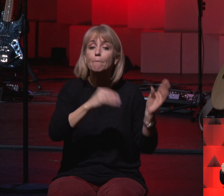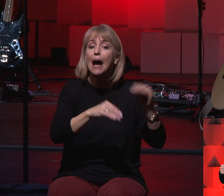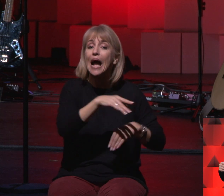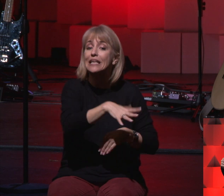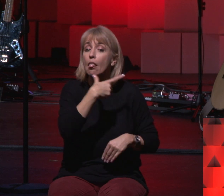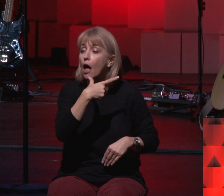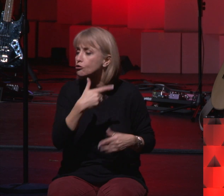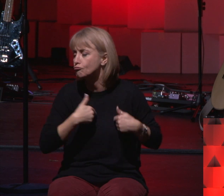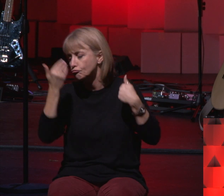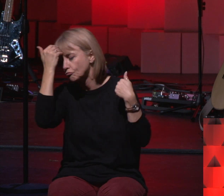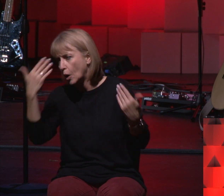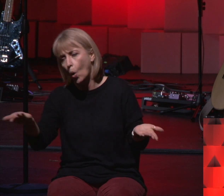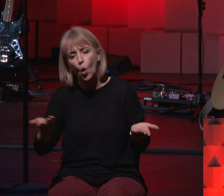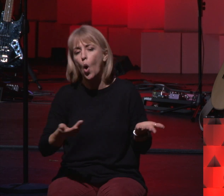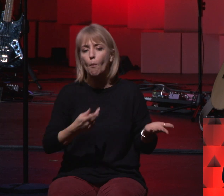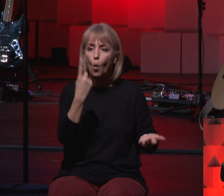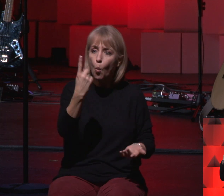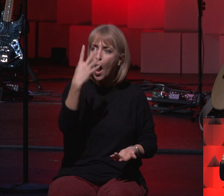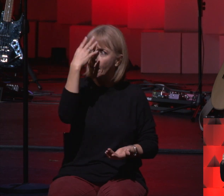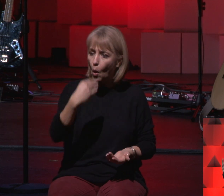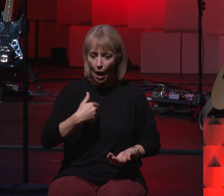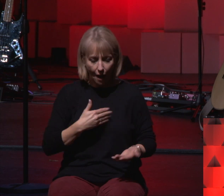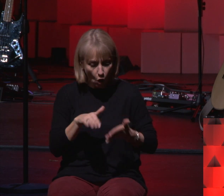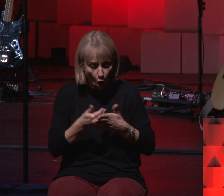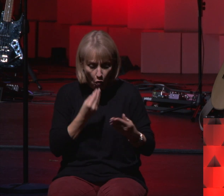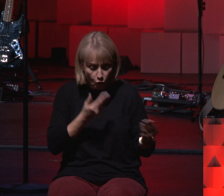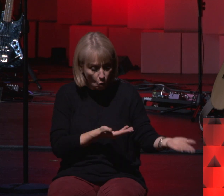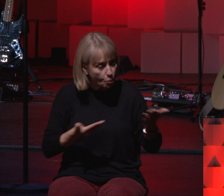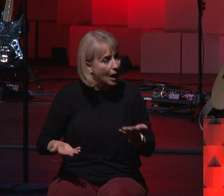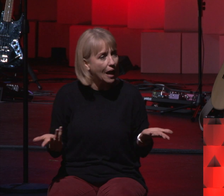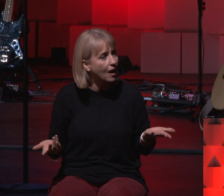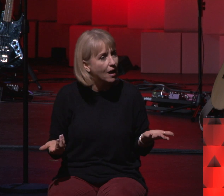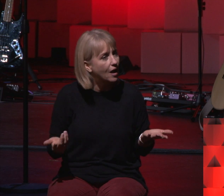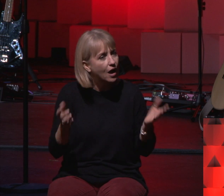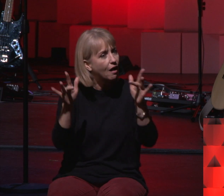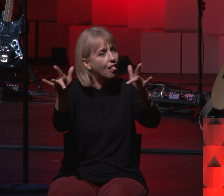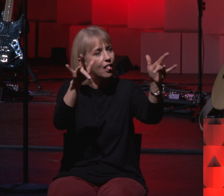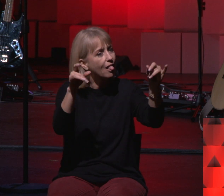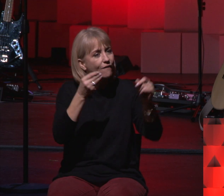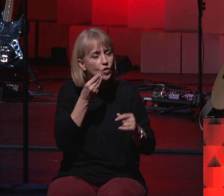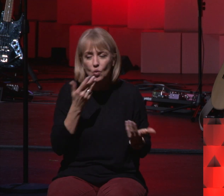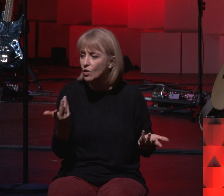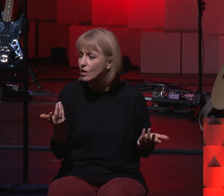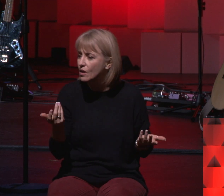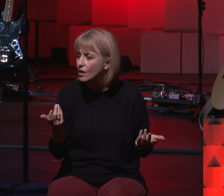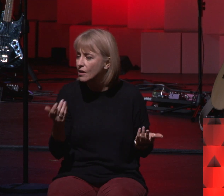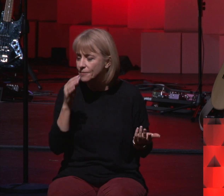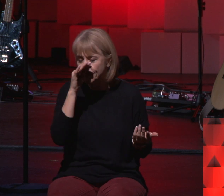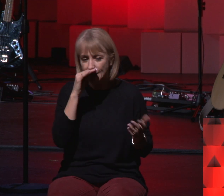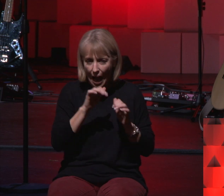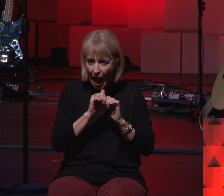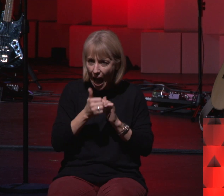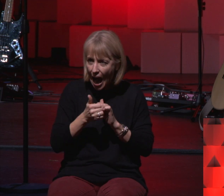house. Who knows? But this one kid comes in, and he's got the food that nobody else has. Can you imagine how he must have